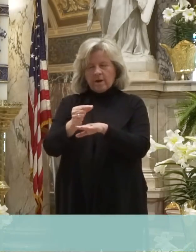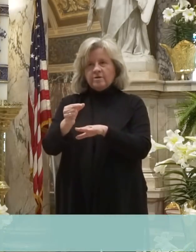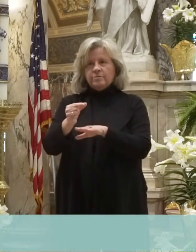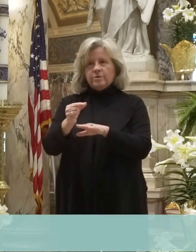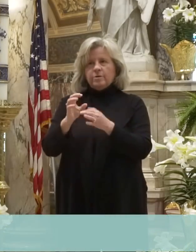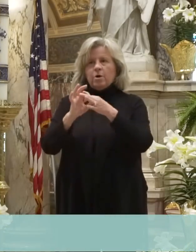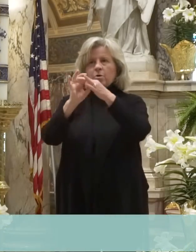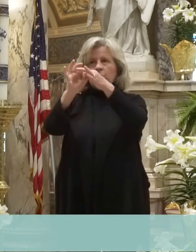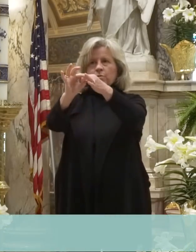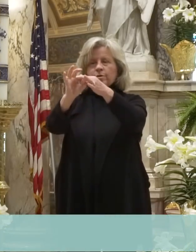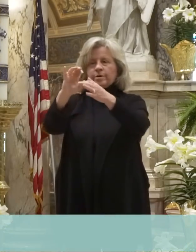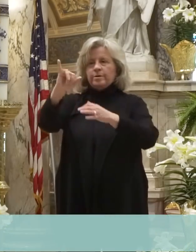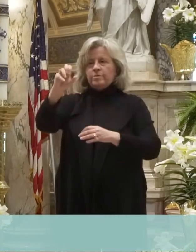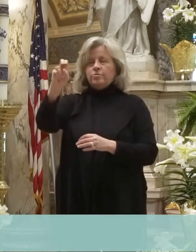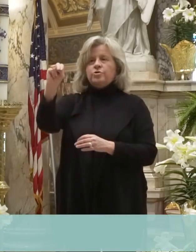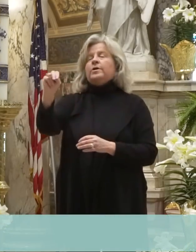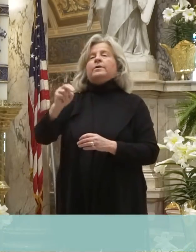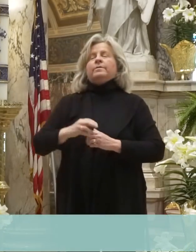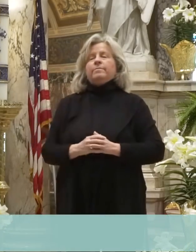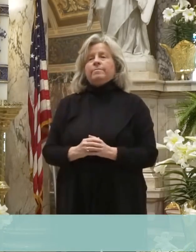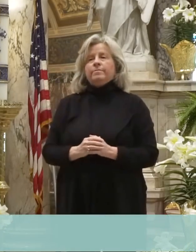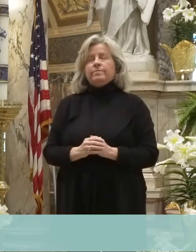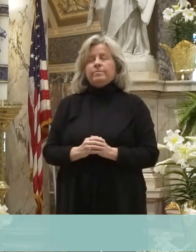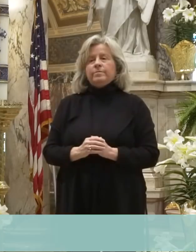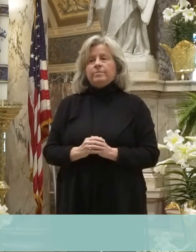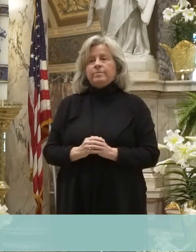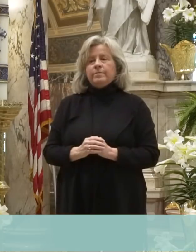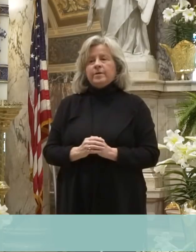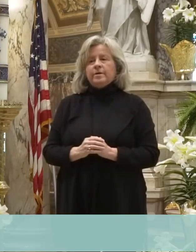John. Glory to you, O Lord.